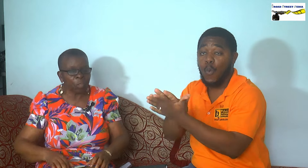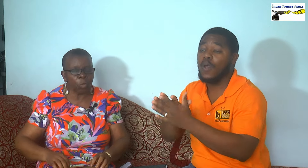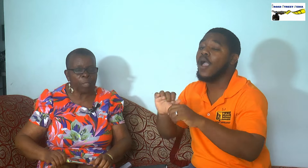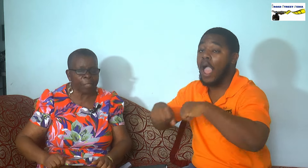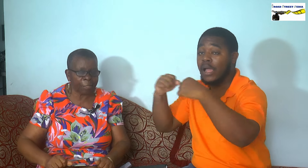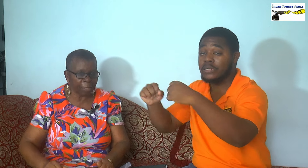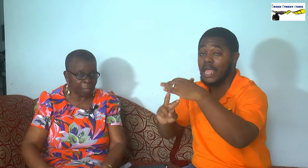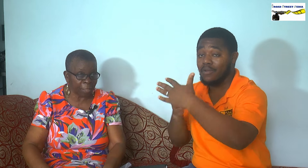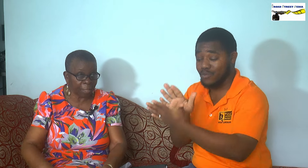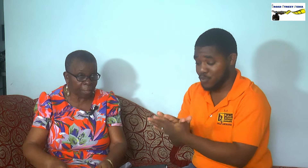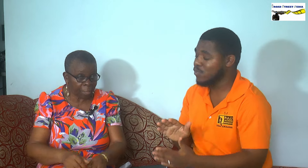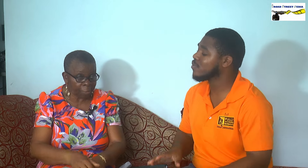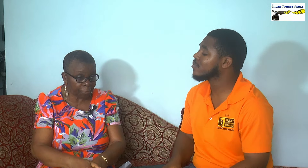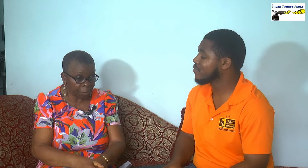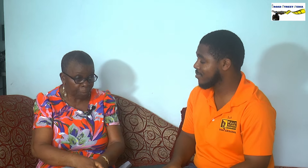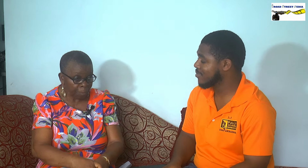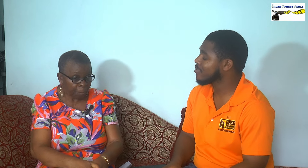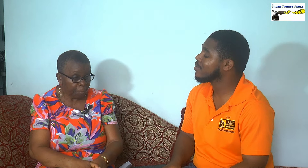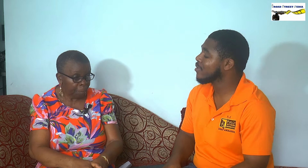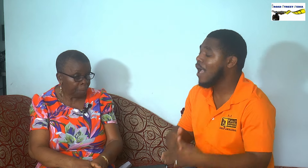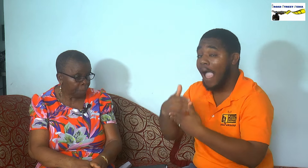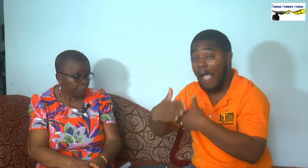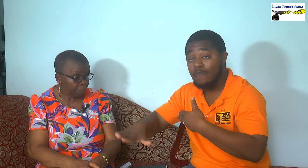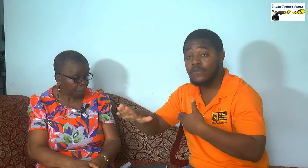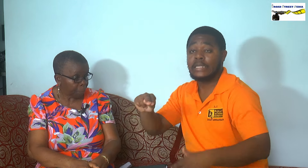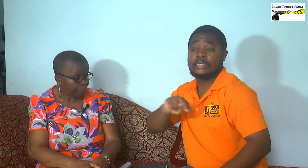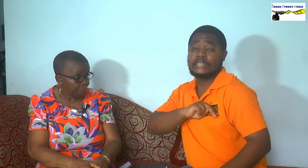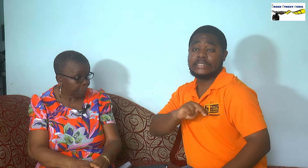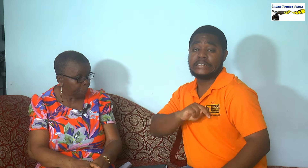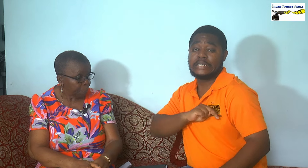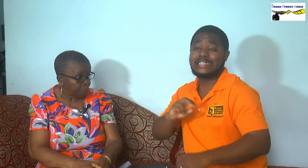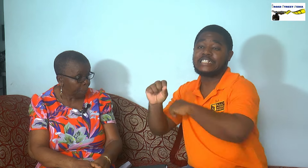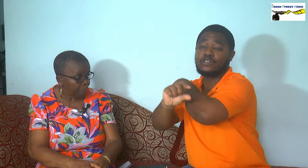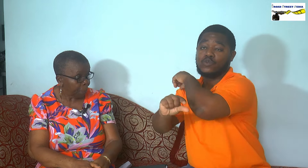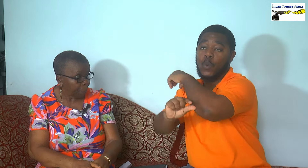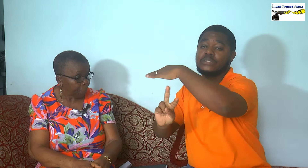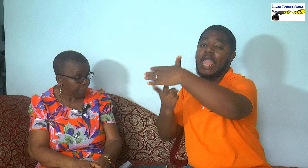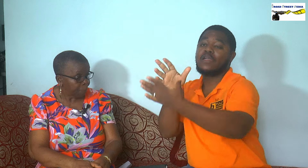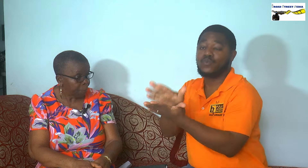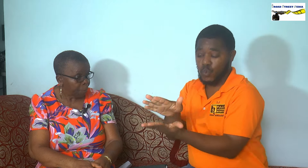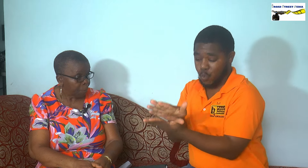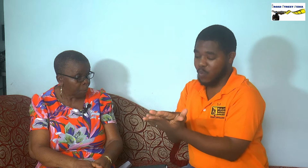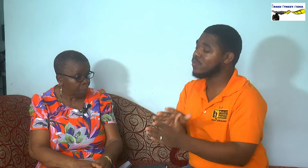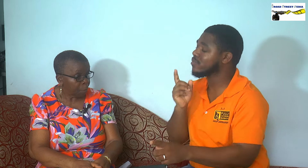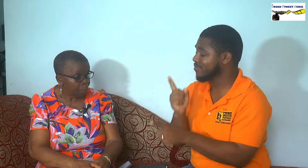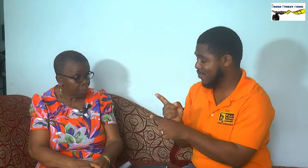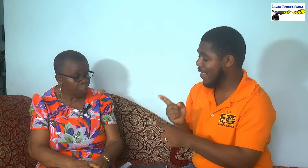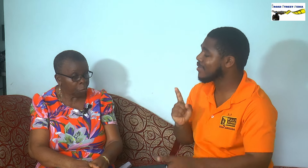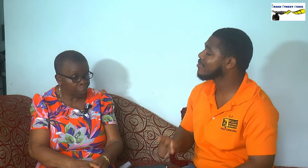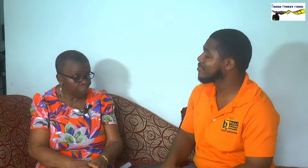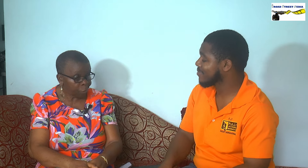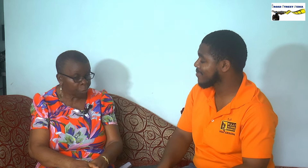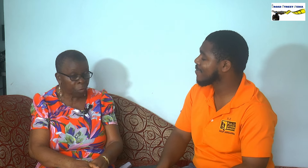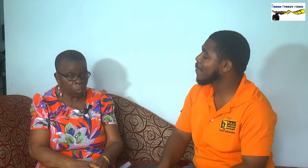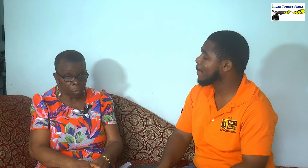Garrison School. Yes, Garrison. And then afterward, Nikita, she went to St. George Secondary. That's right.